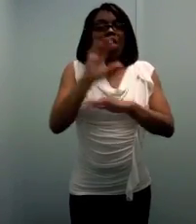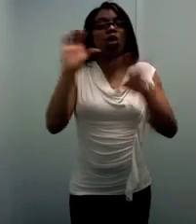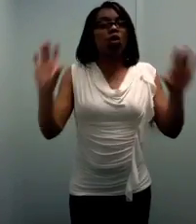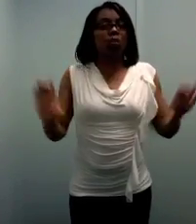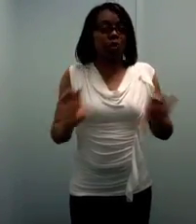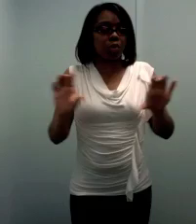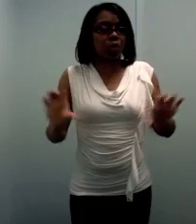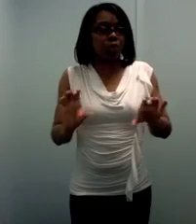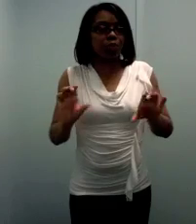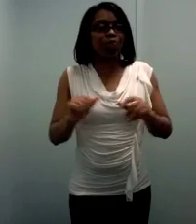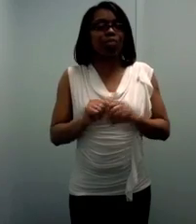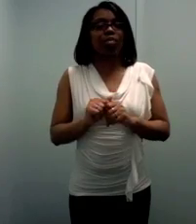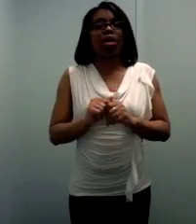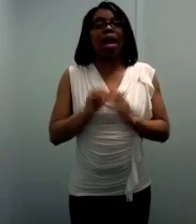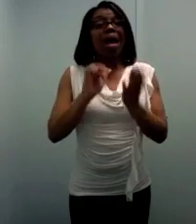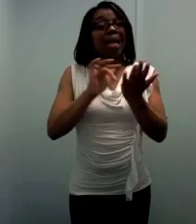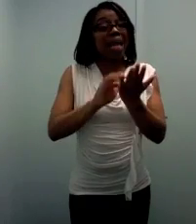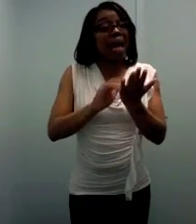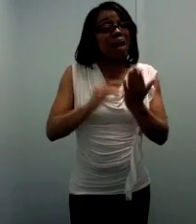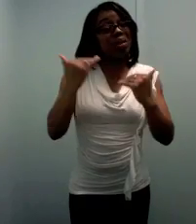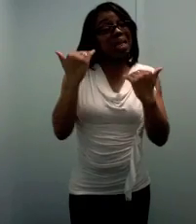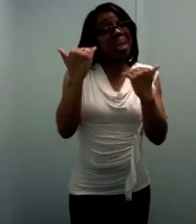Calculating was typically the limiting step, and now often it isn't.